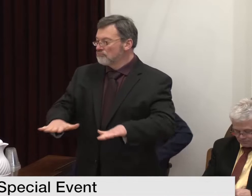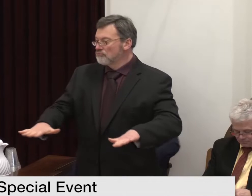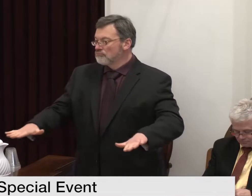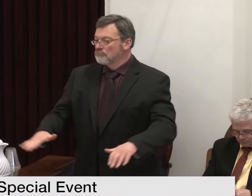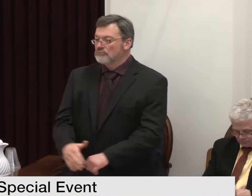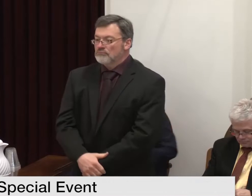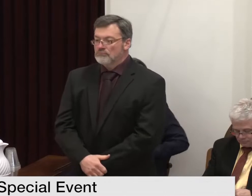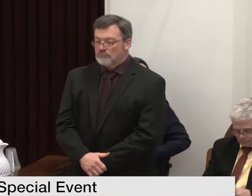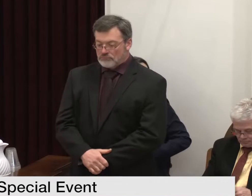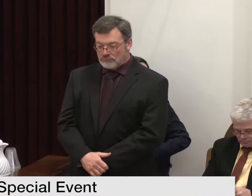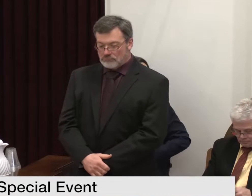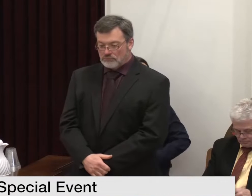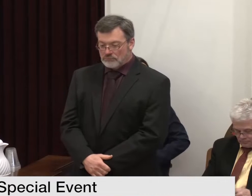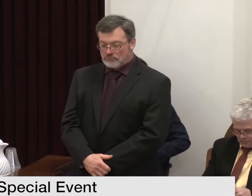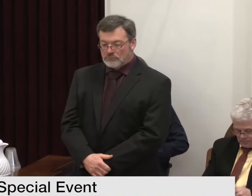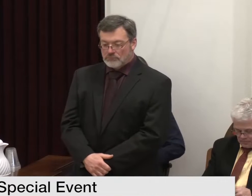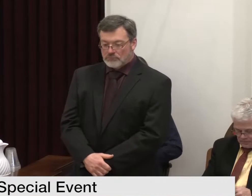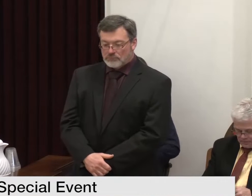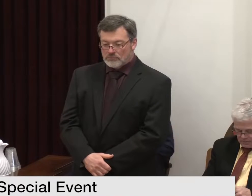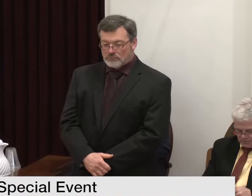Madam Sergeant at Arms.